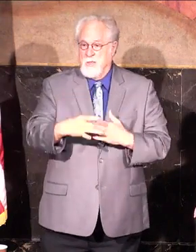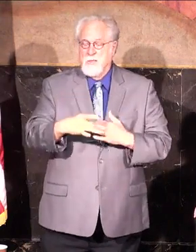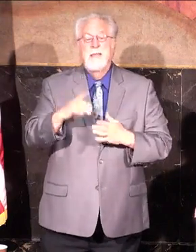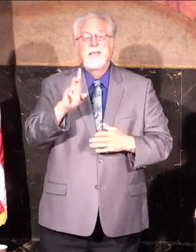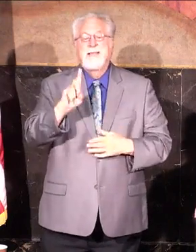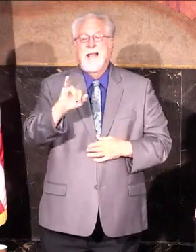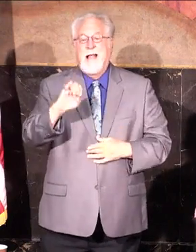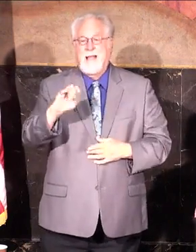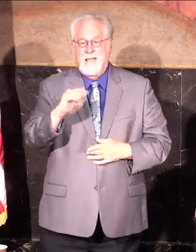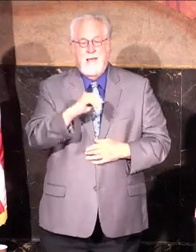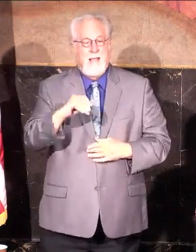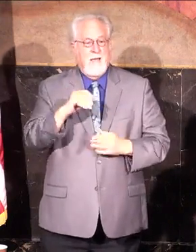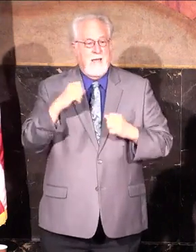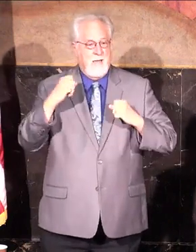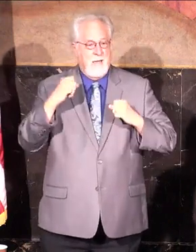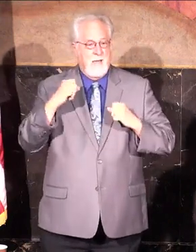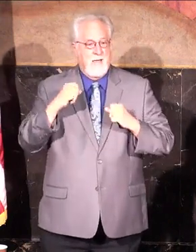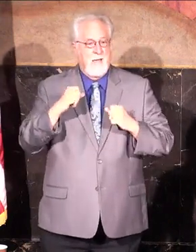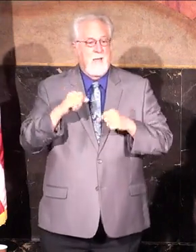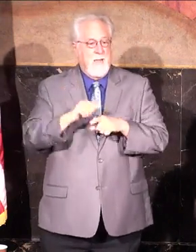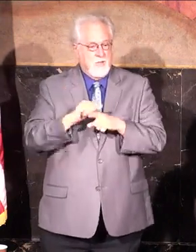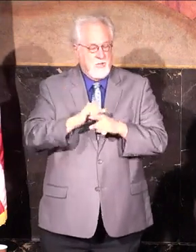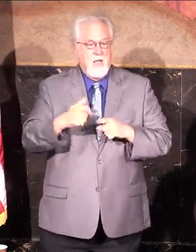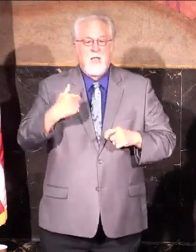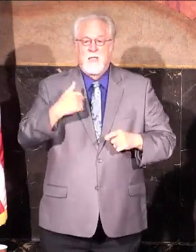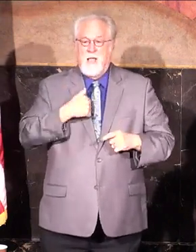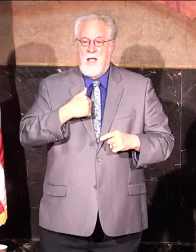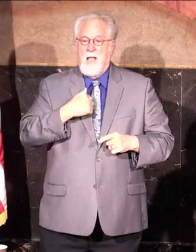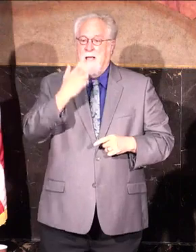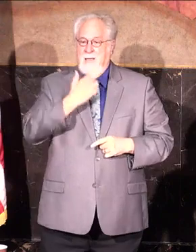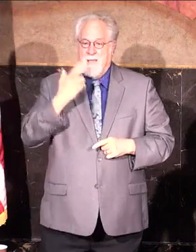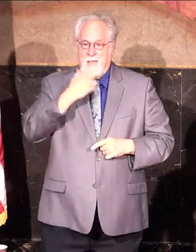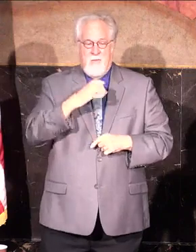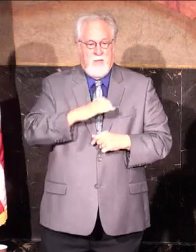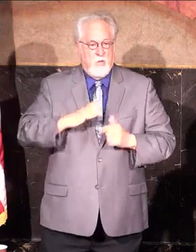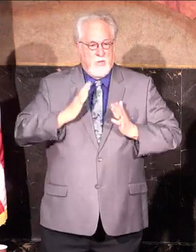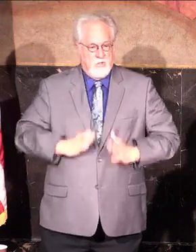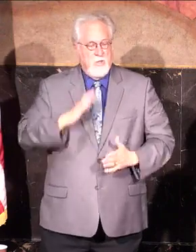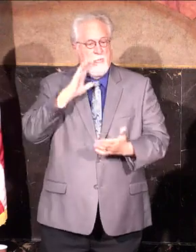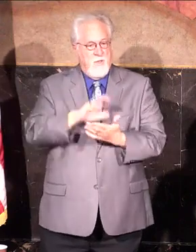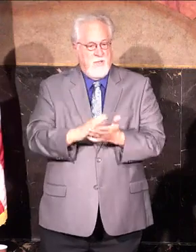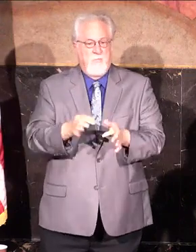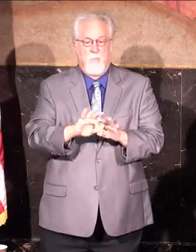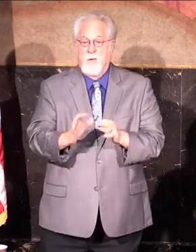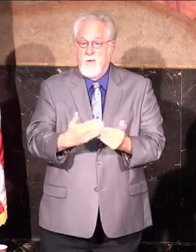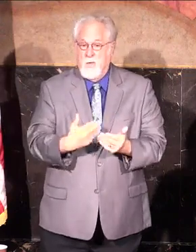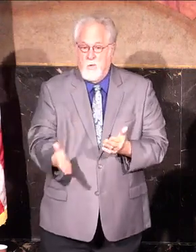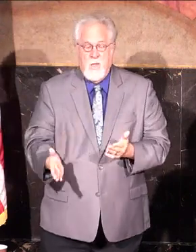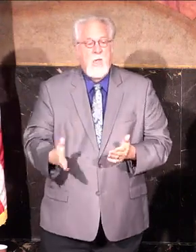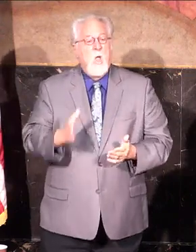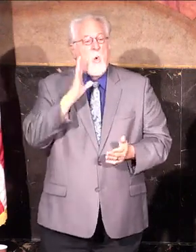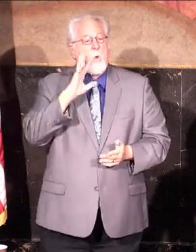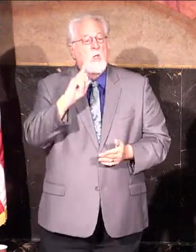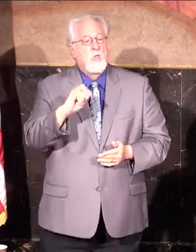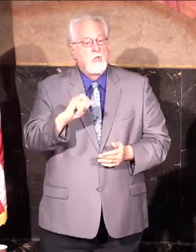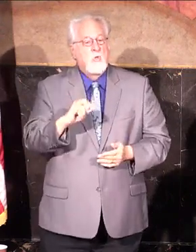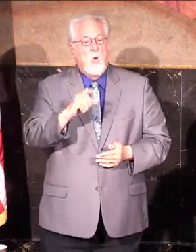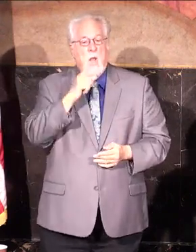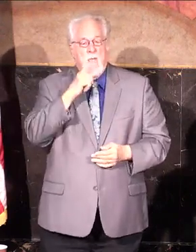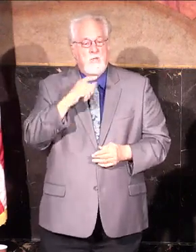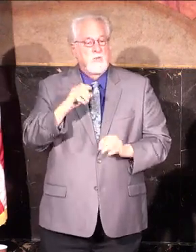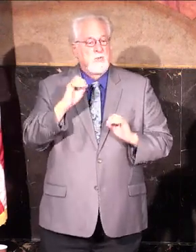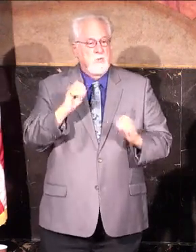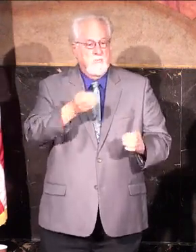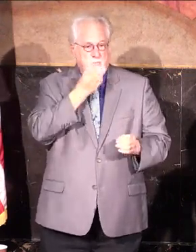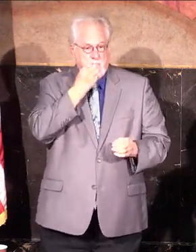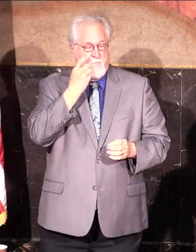exercise that I, as a Catholic Christian, believe is very important anyway. So we'll be doing lunch fasting